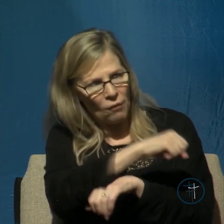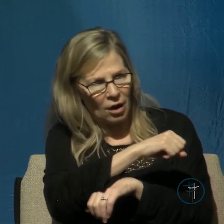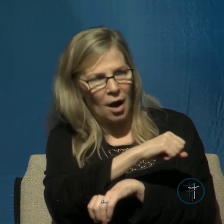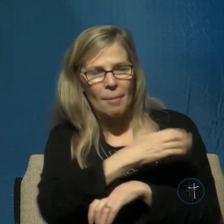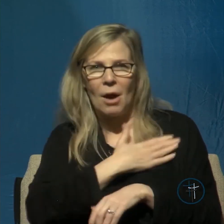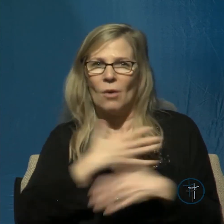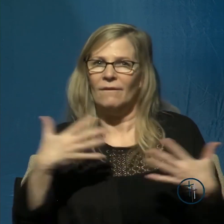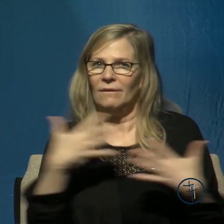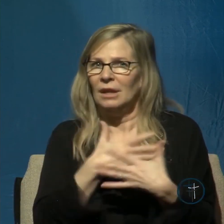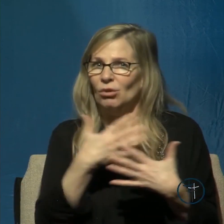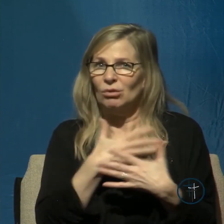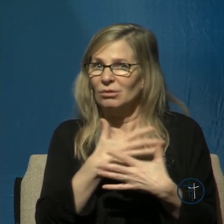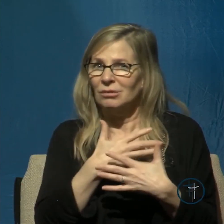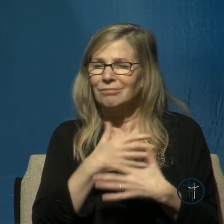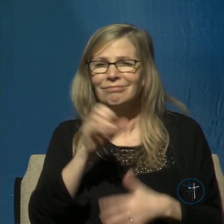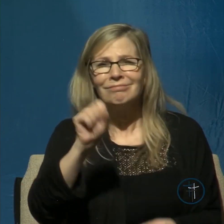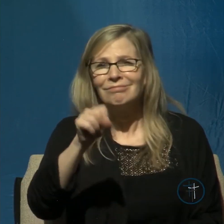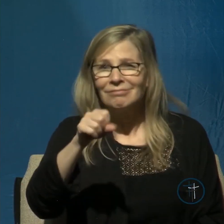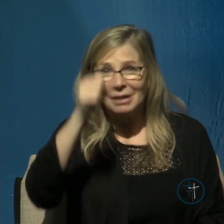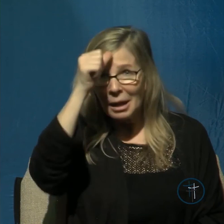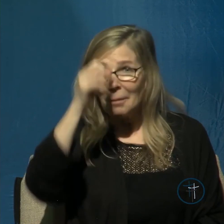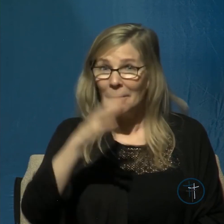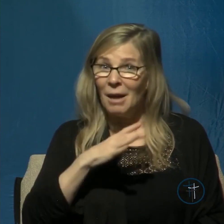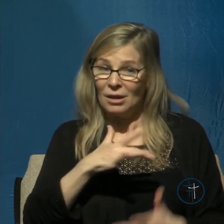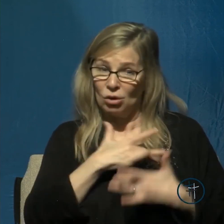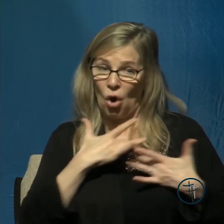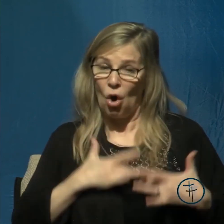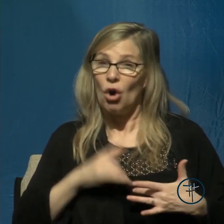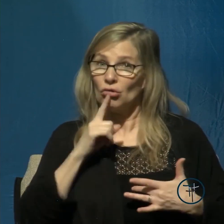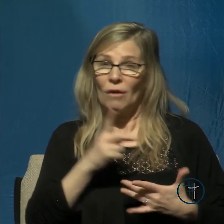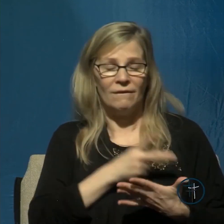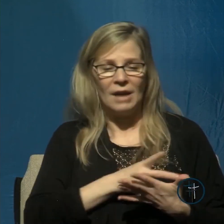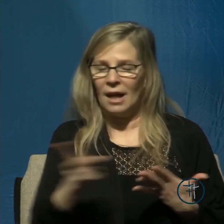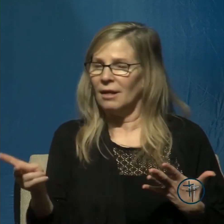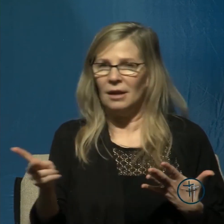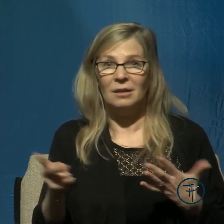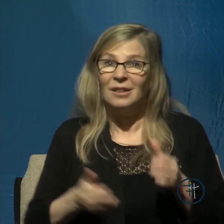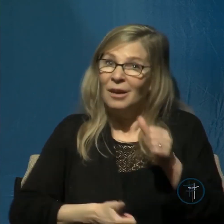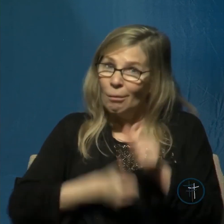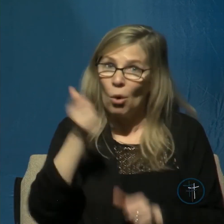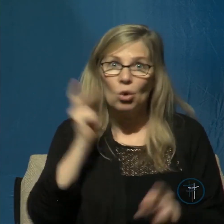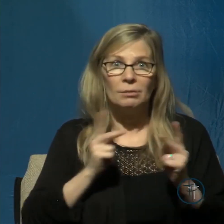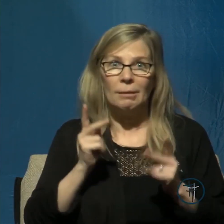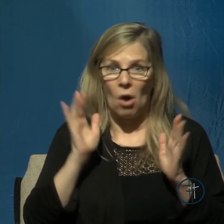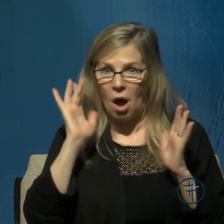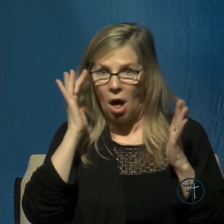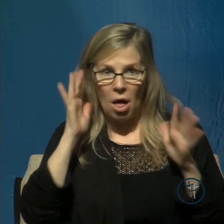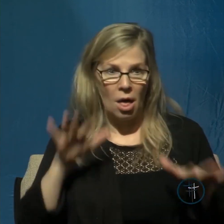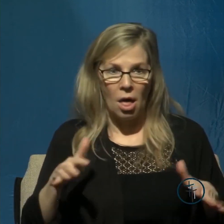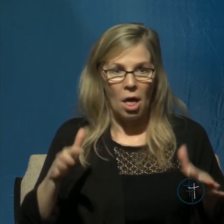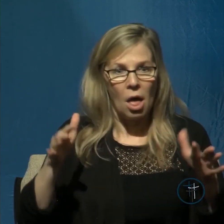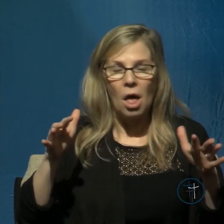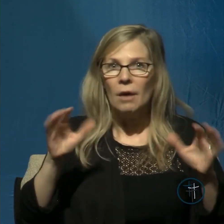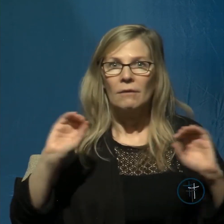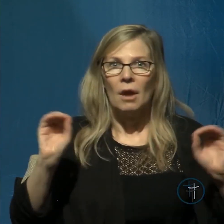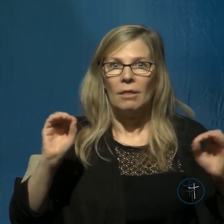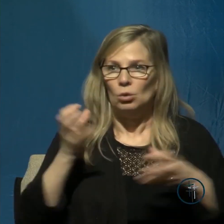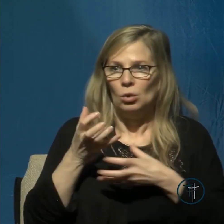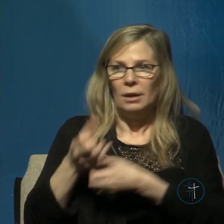men's hearts are failing them most people have nothing to cling to no